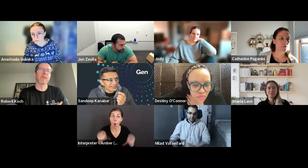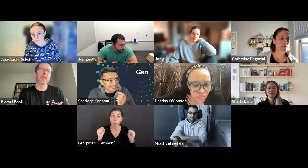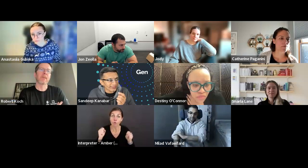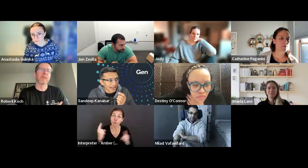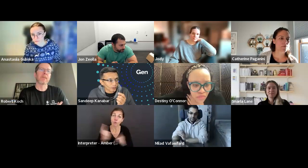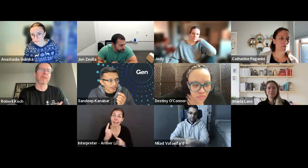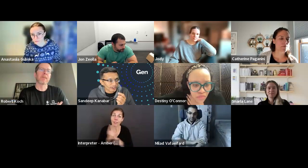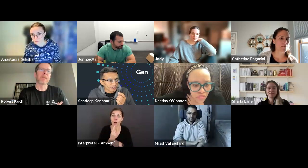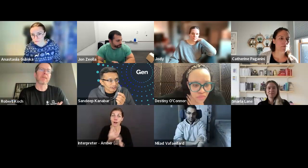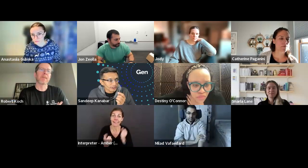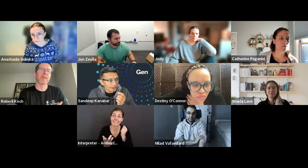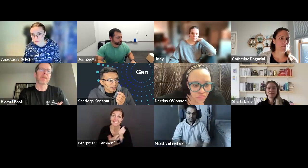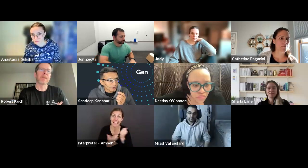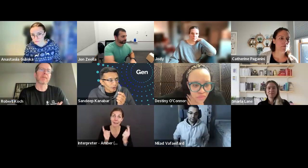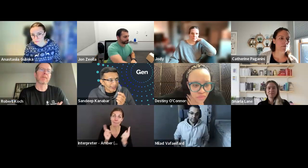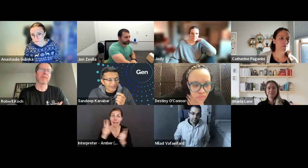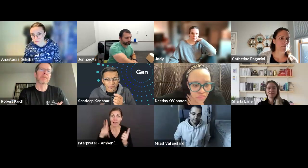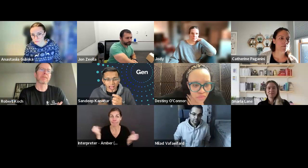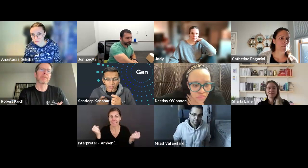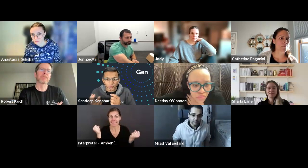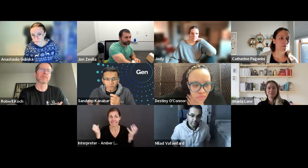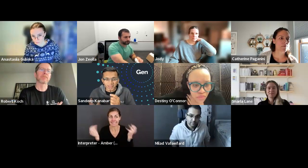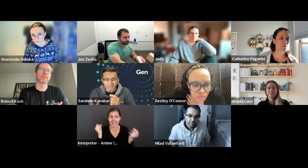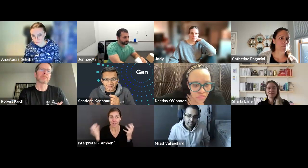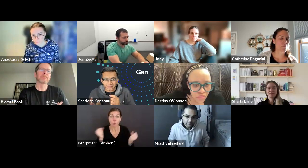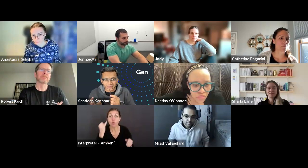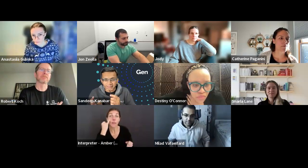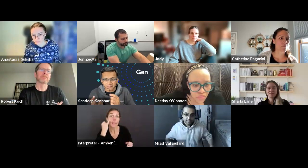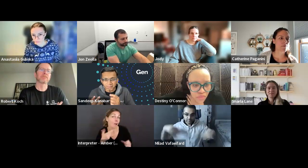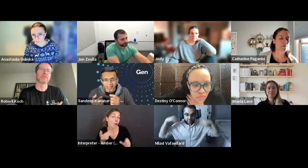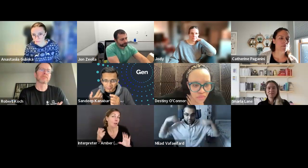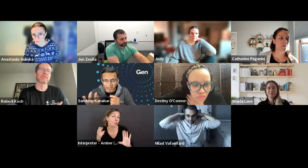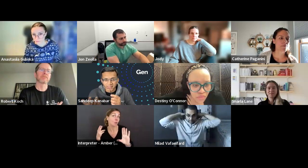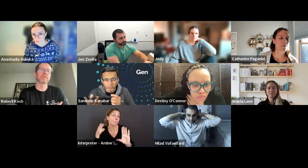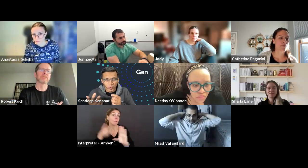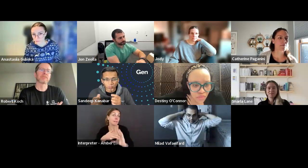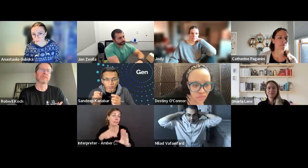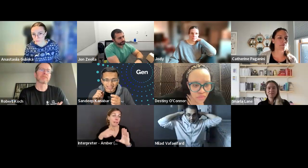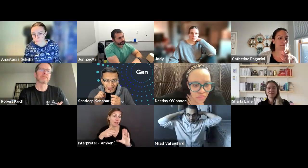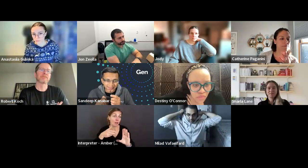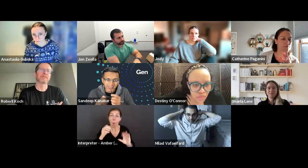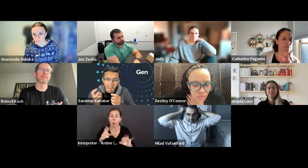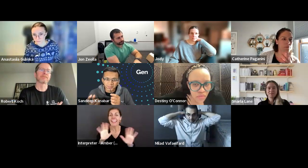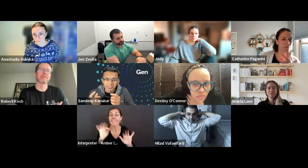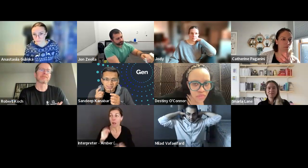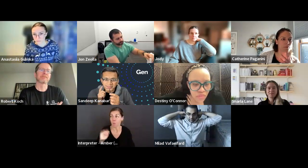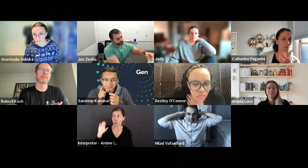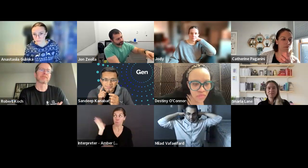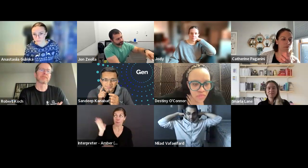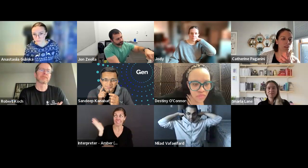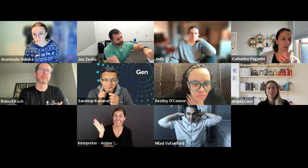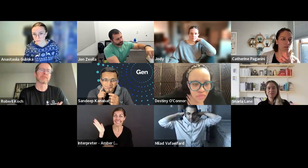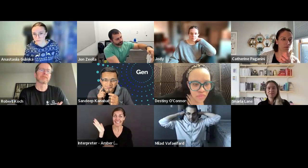meetups in sign language. So like if I want to present at the meetup, can I present or only signers can